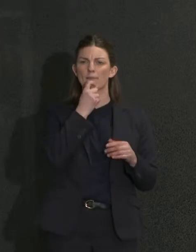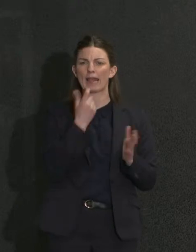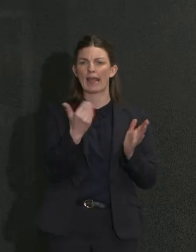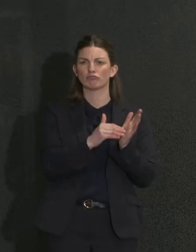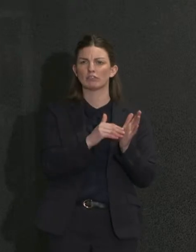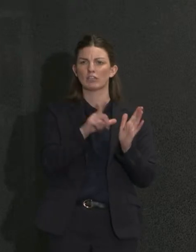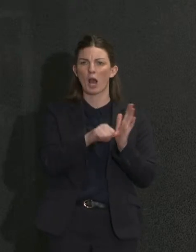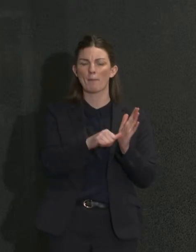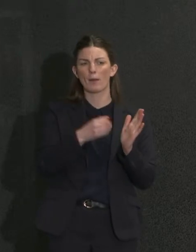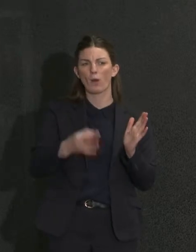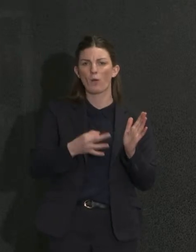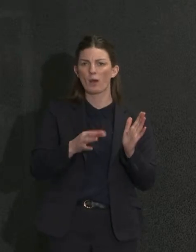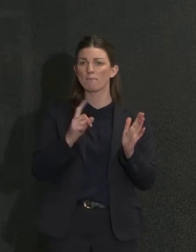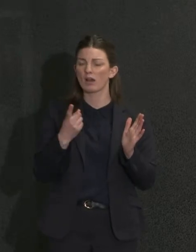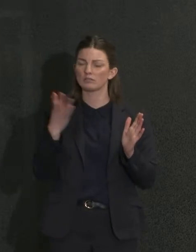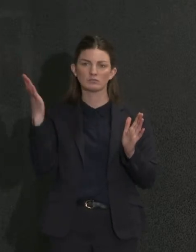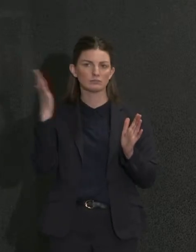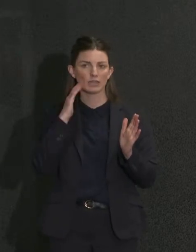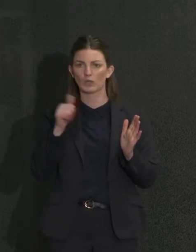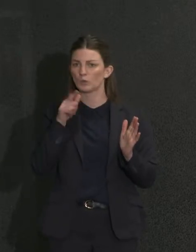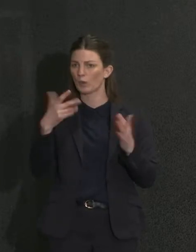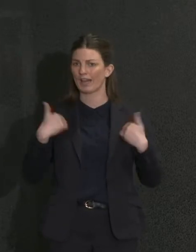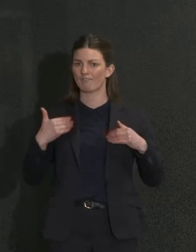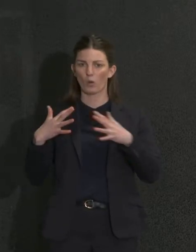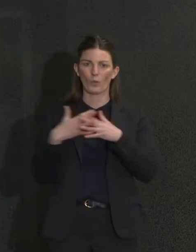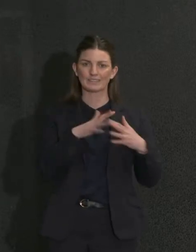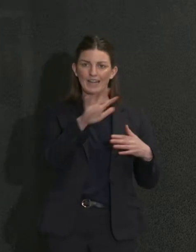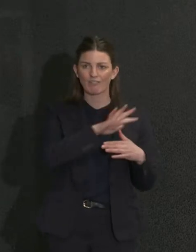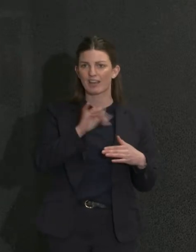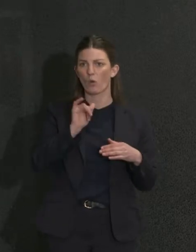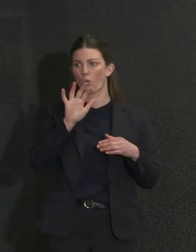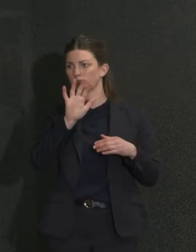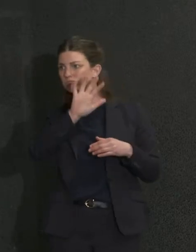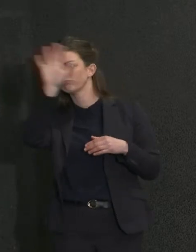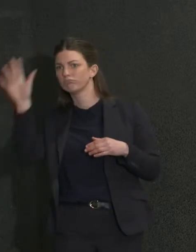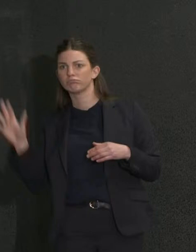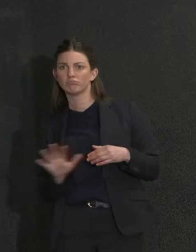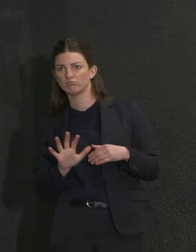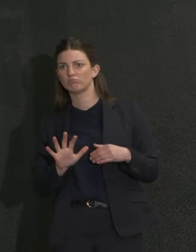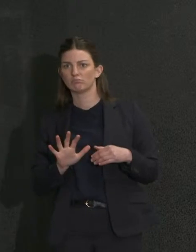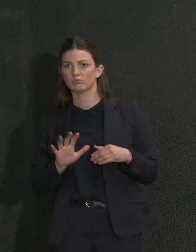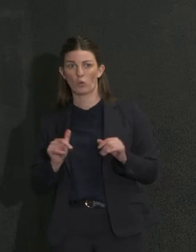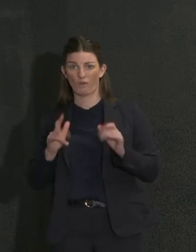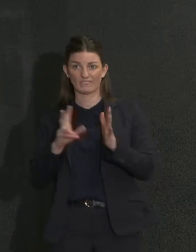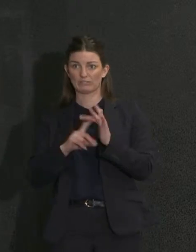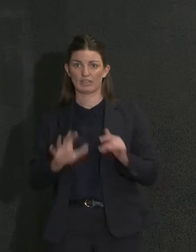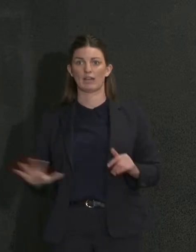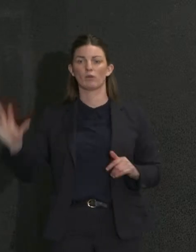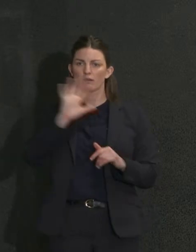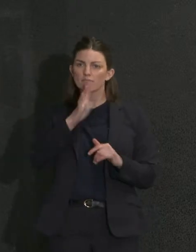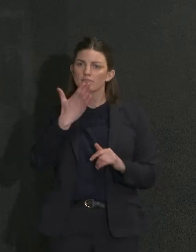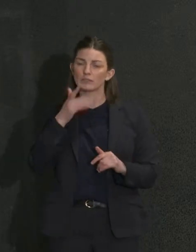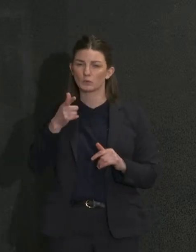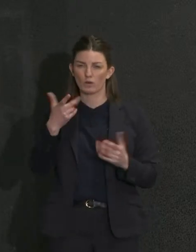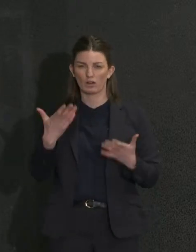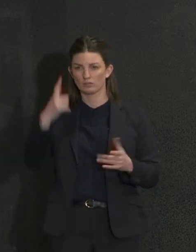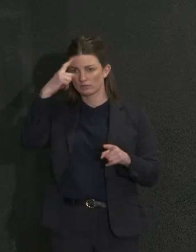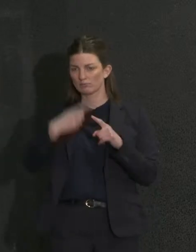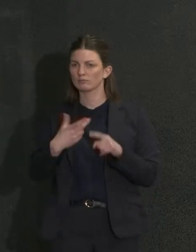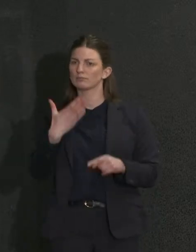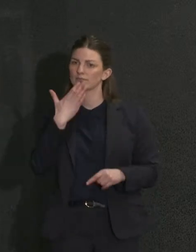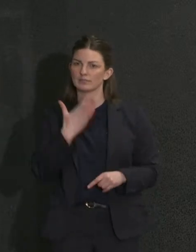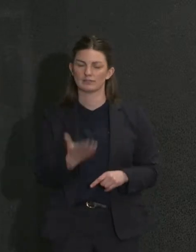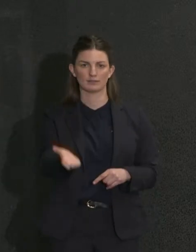anybody, regardless of where you are, whether it's the western suburbs or across Melbourne or across the state, please come and get tested as soon as you have symptoms